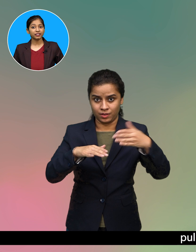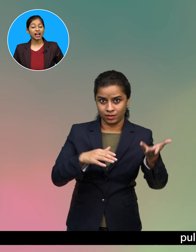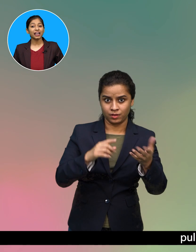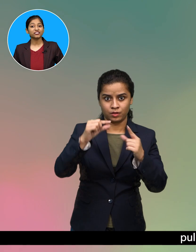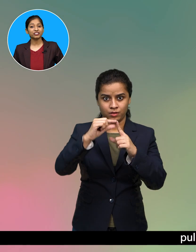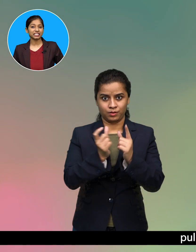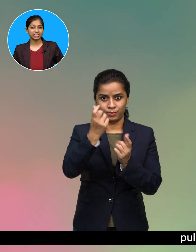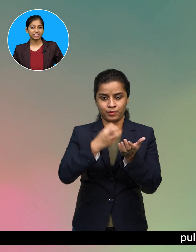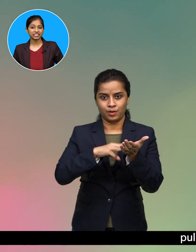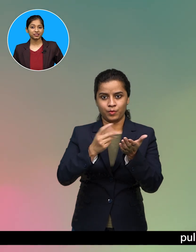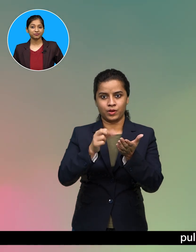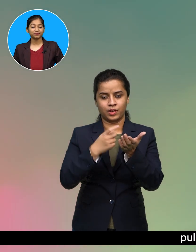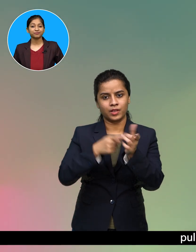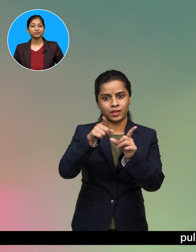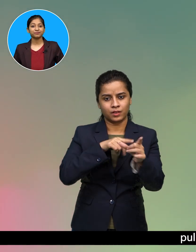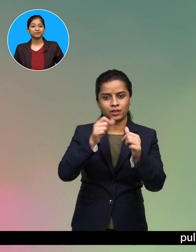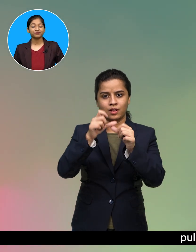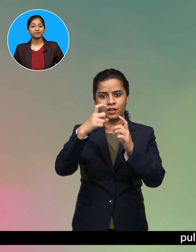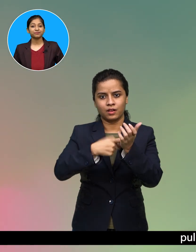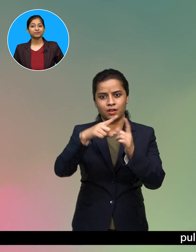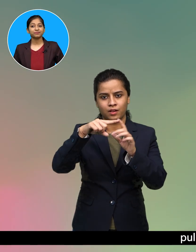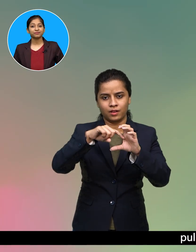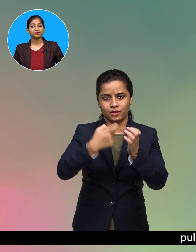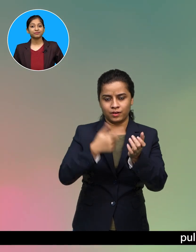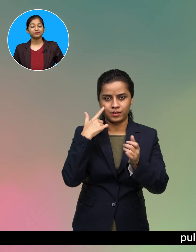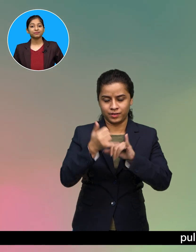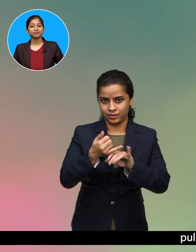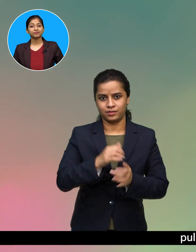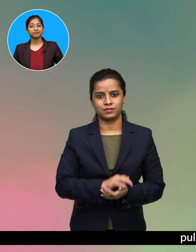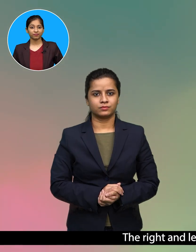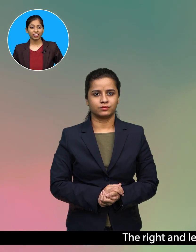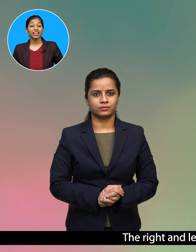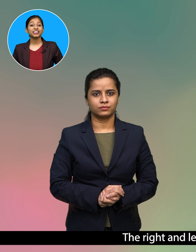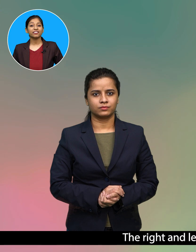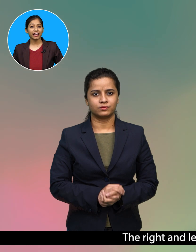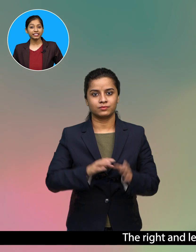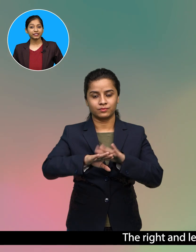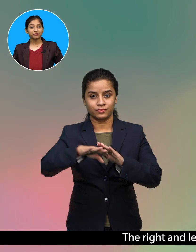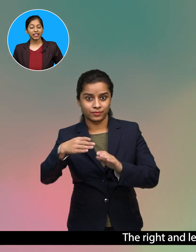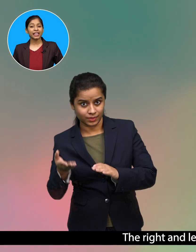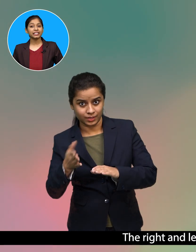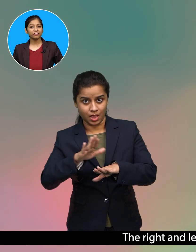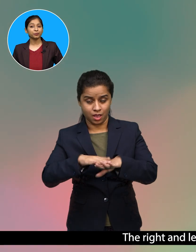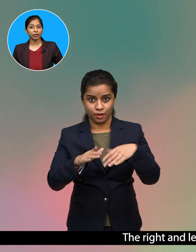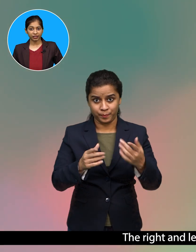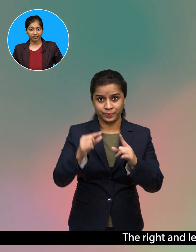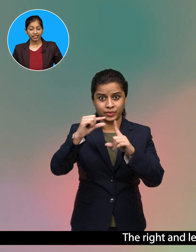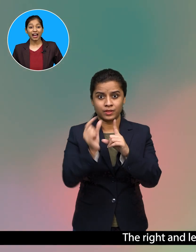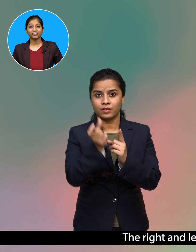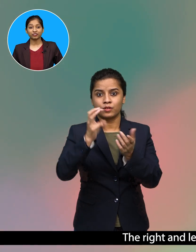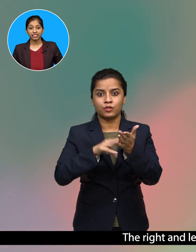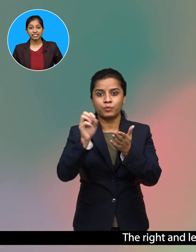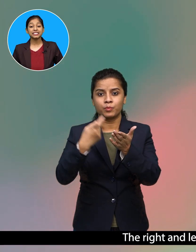pulmonary arteries. The right and left